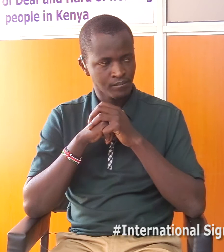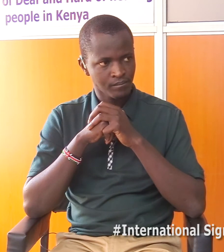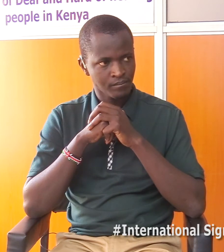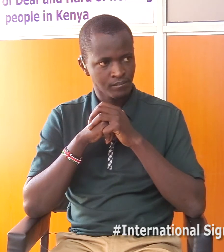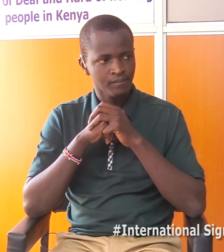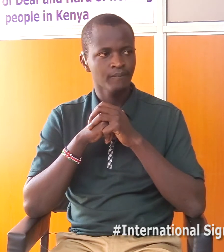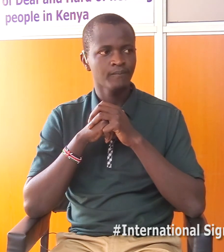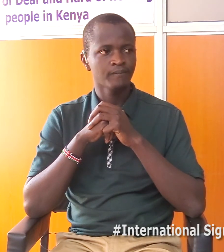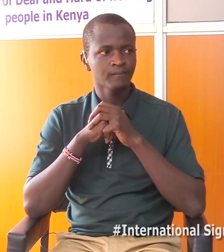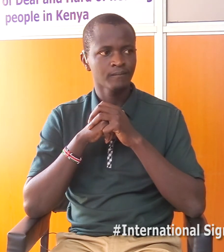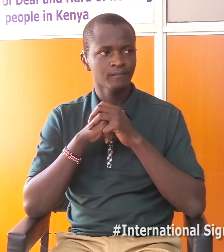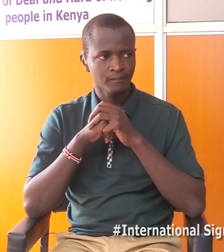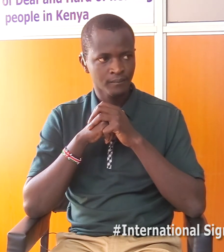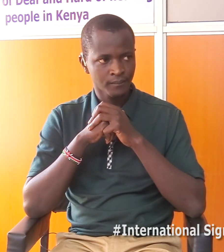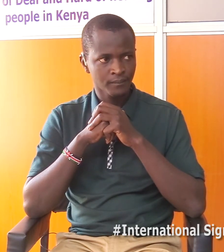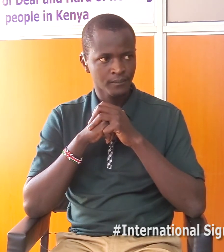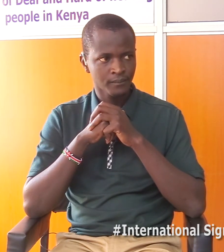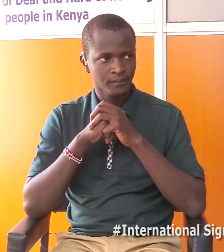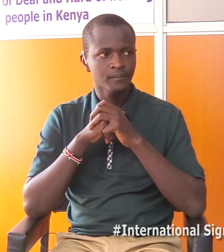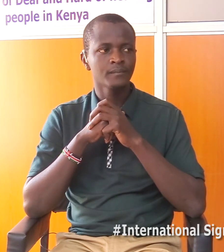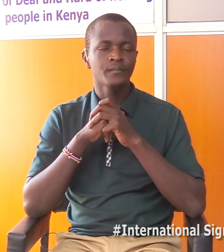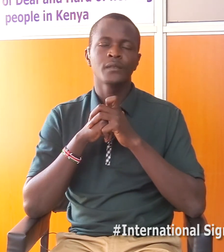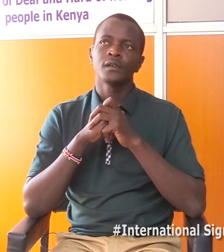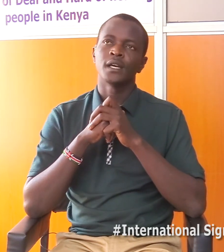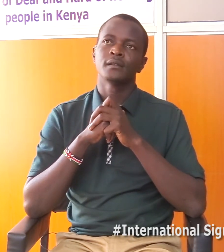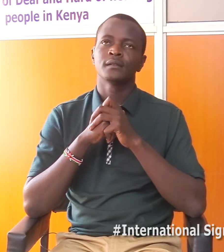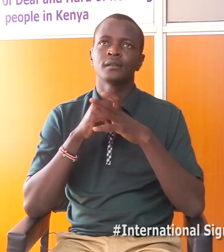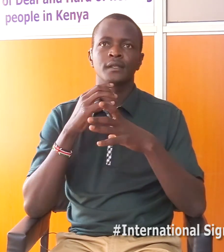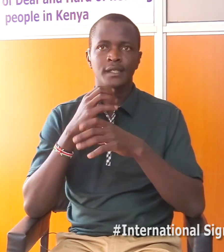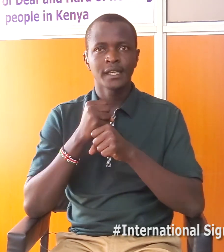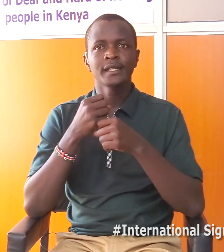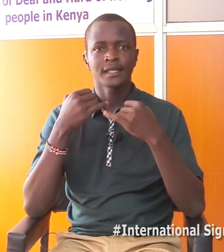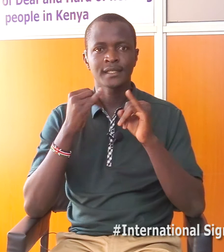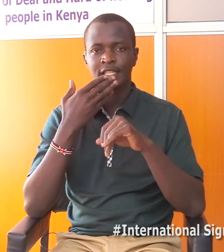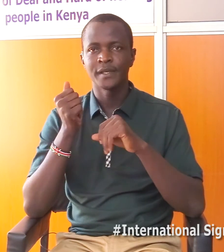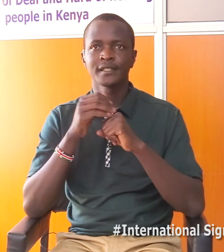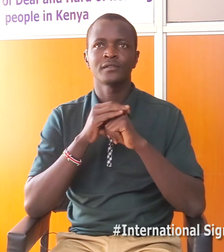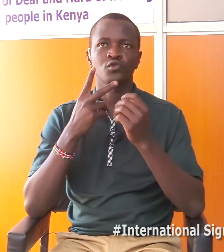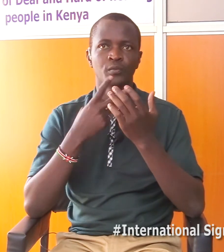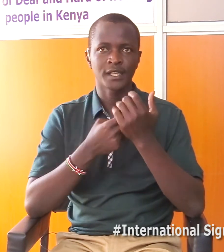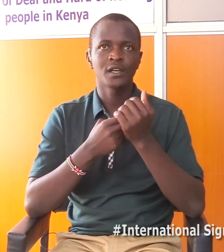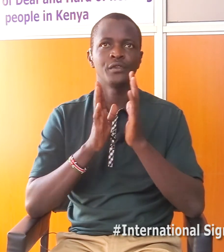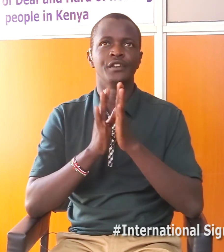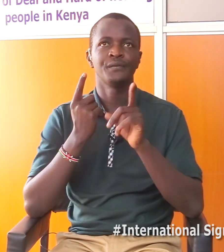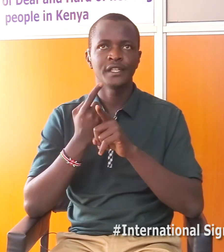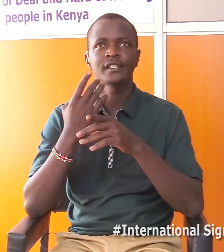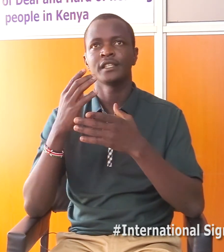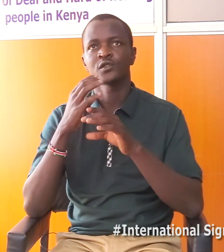to be spotlighted in blue light on the 23rd of September. Kenya has tried best to partner with the different